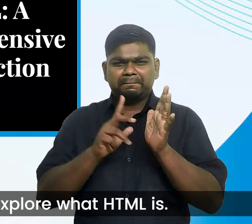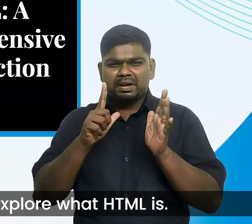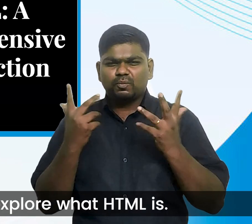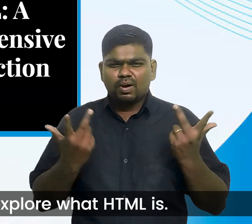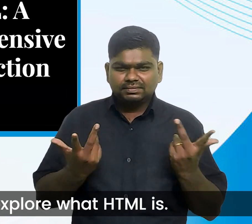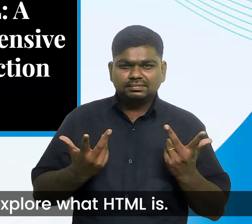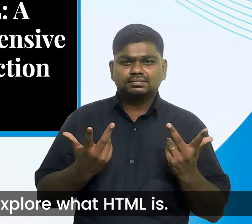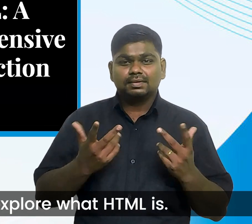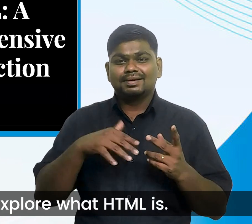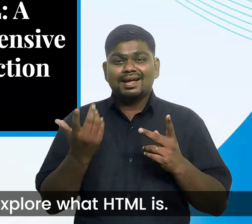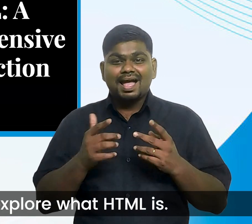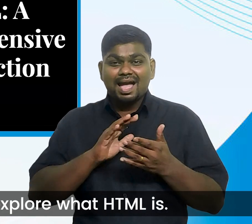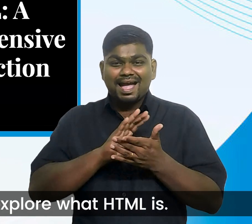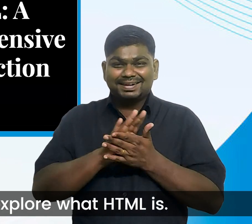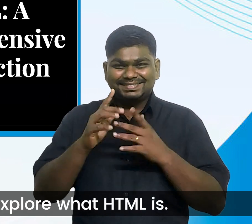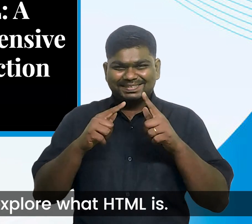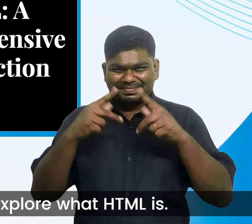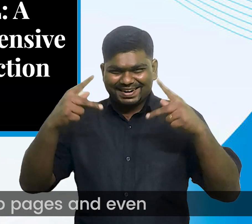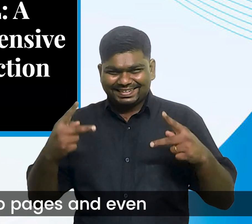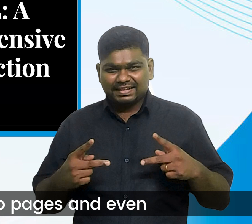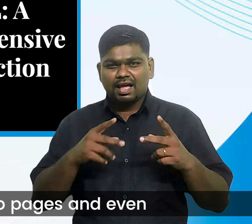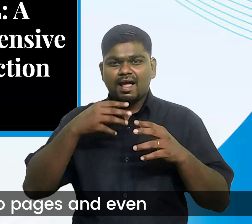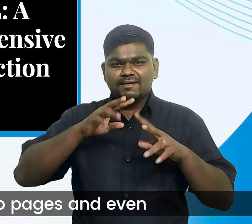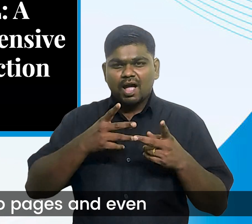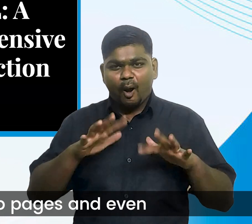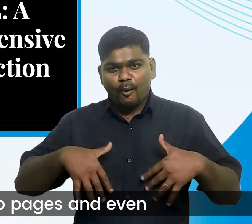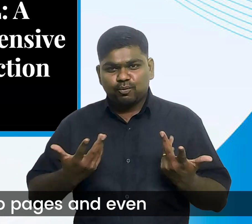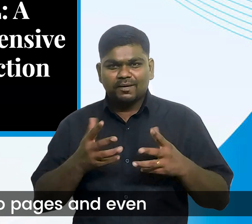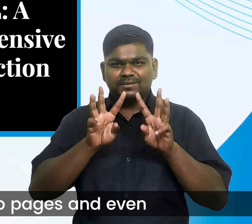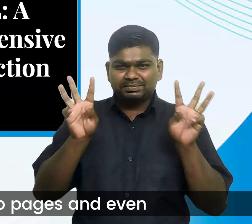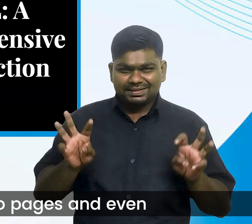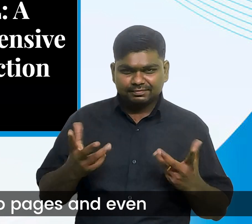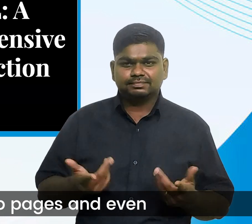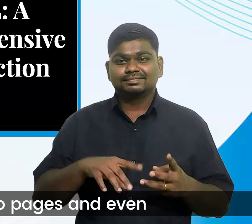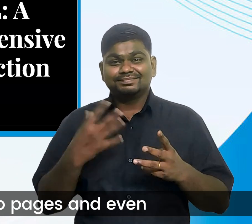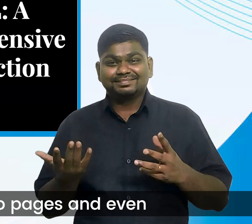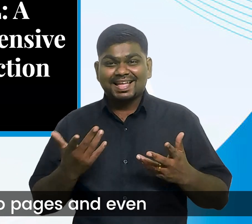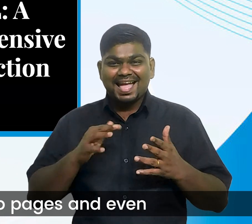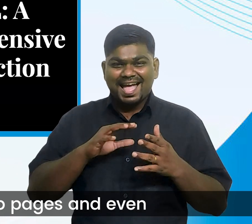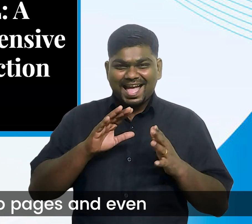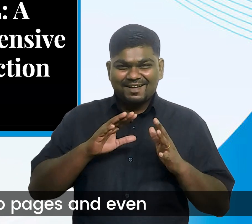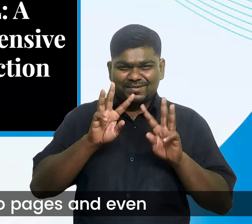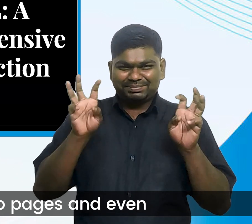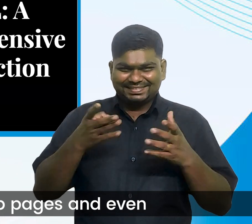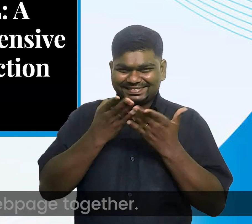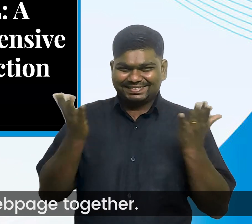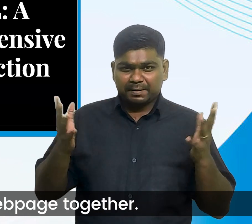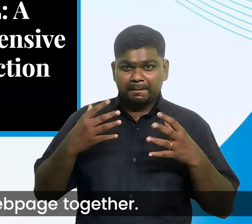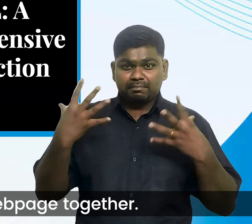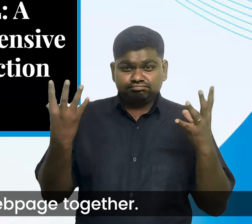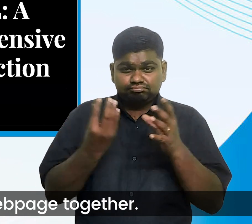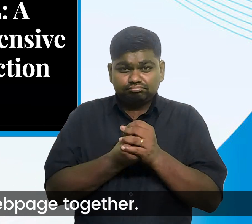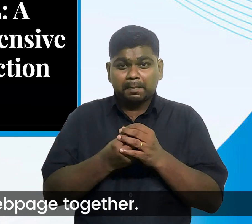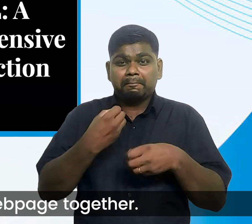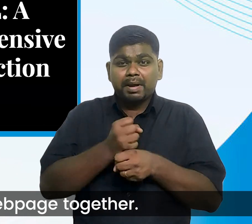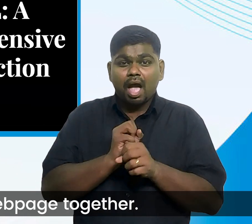explore what HTML is, how it structures web pages, and even we create a simple